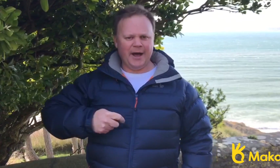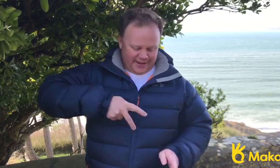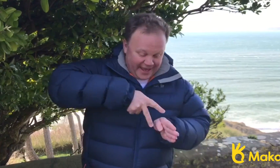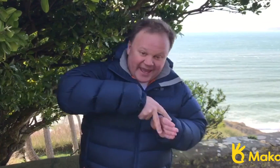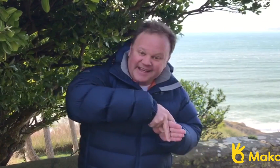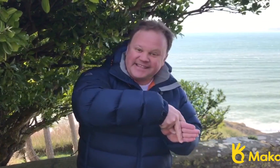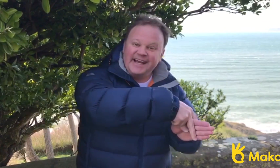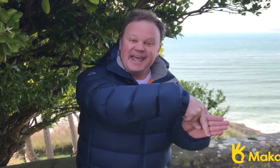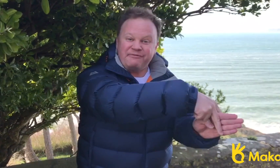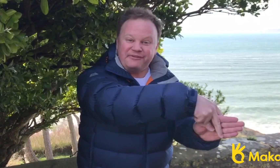I'll hitch a lift."